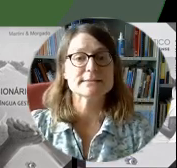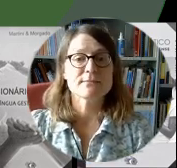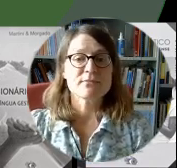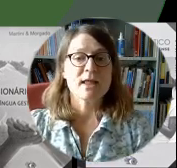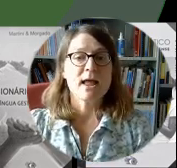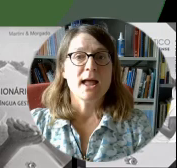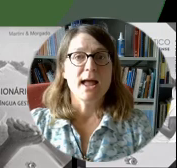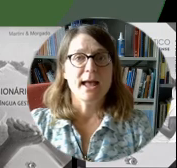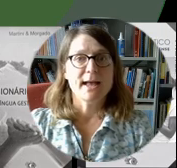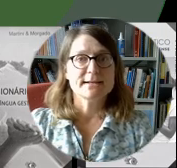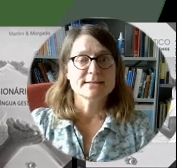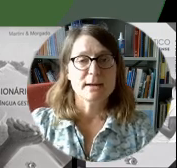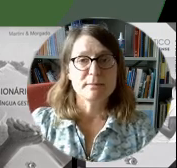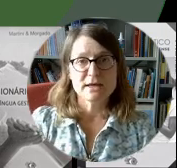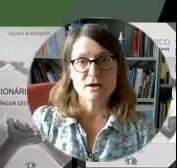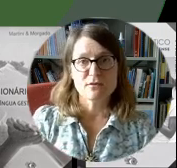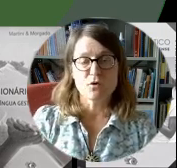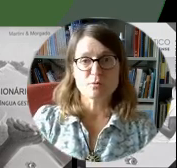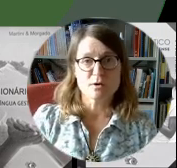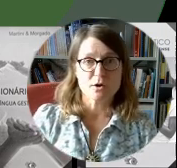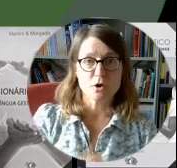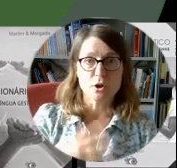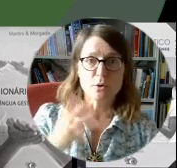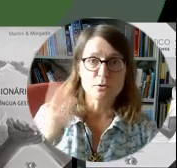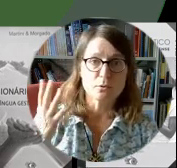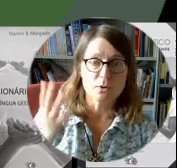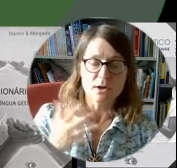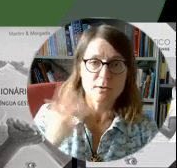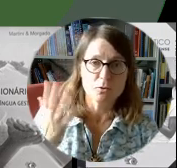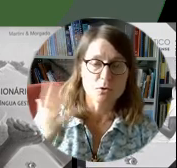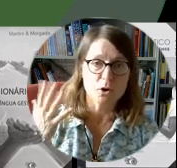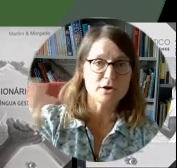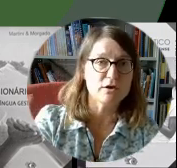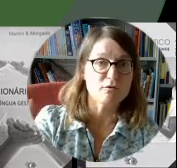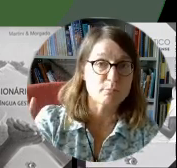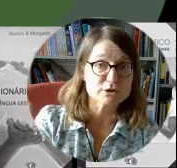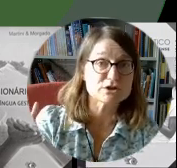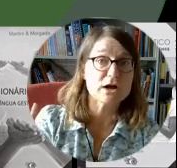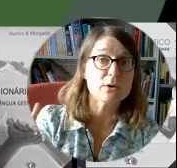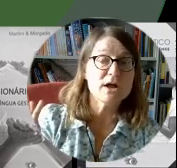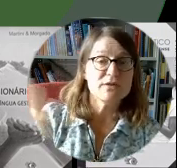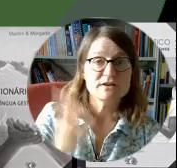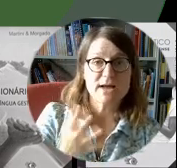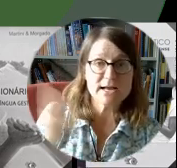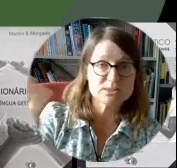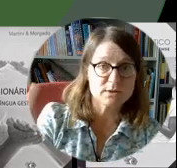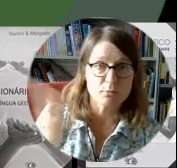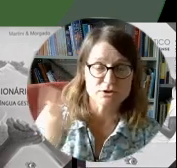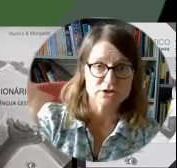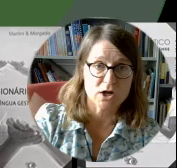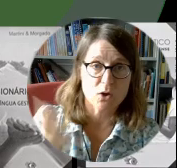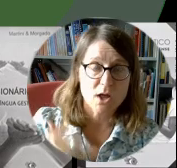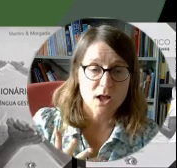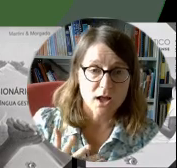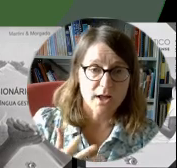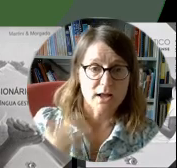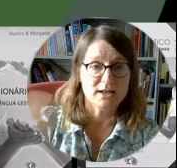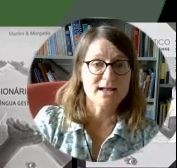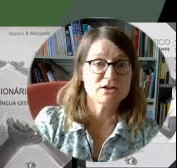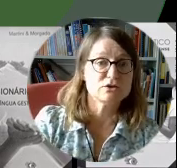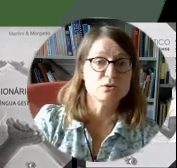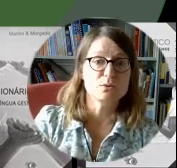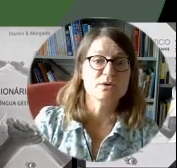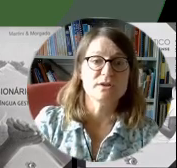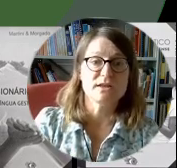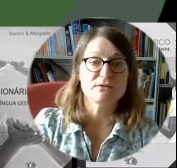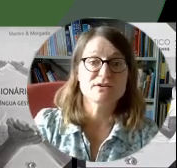recently. And being a former colony of Portugal, the ties with Portugal